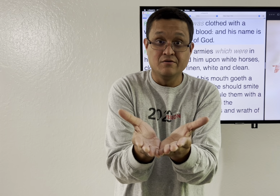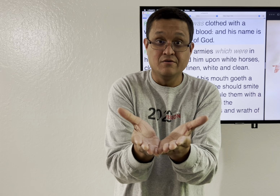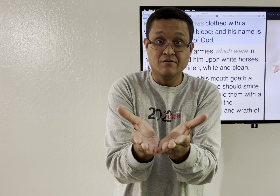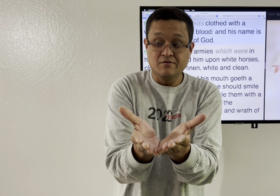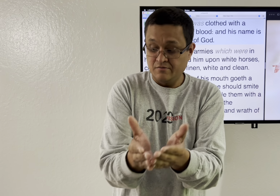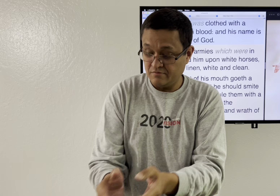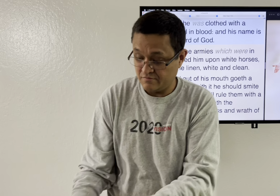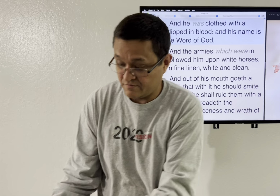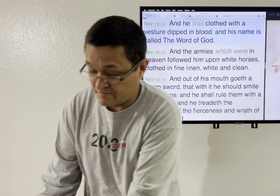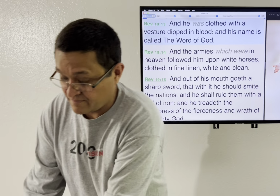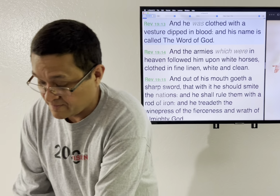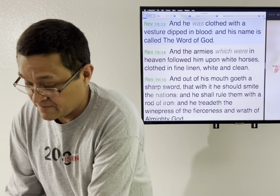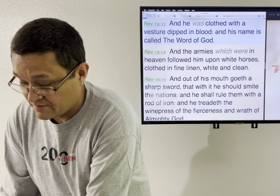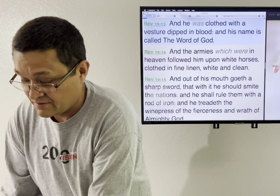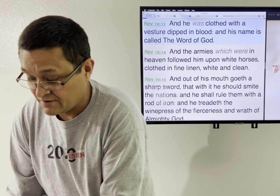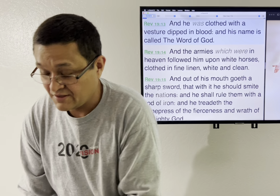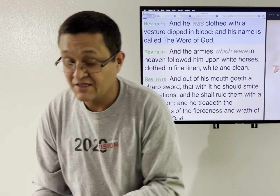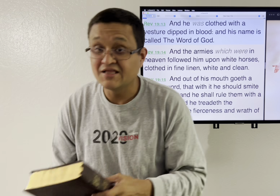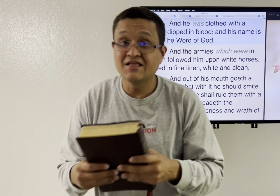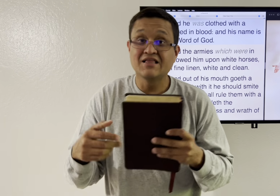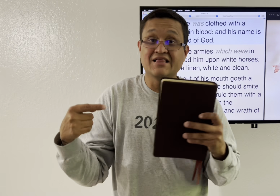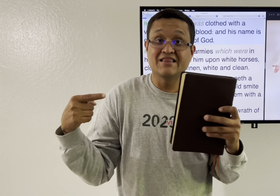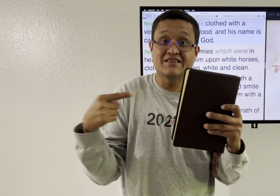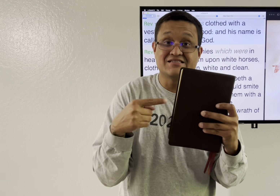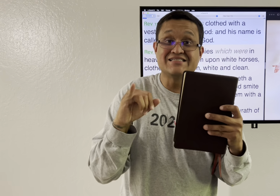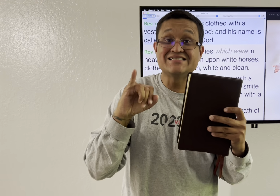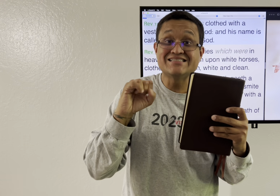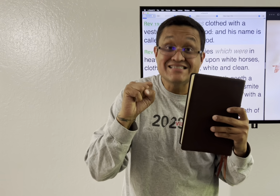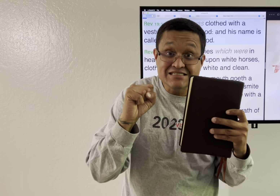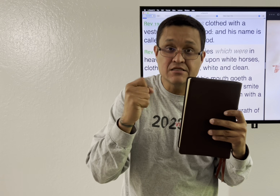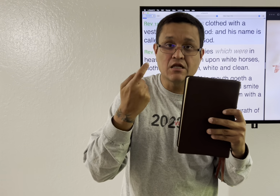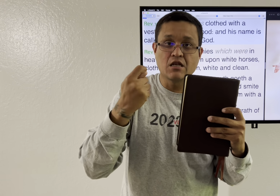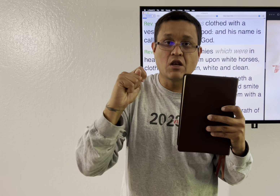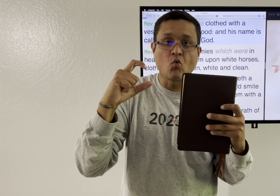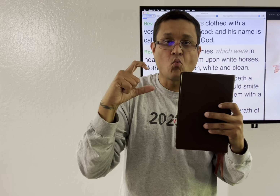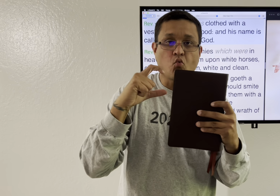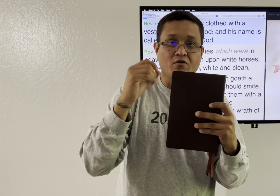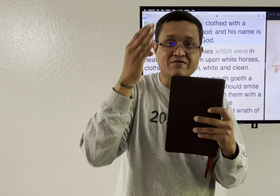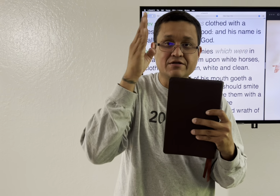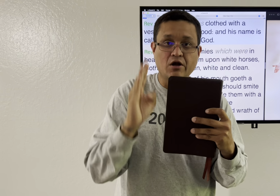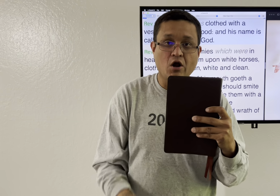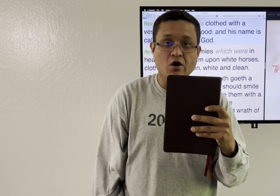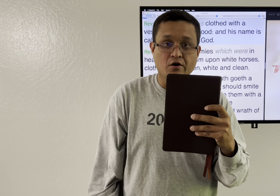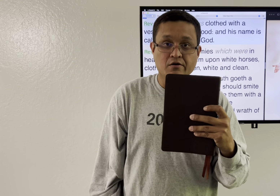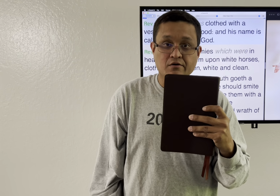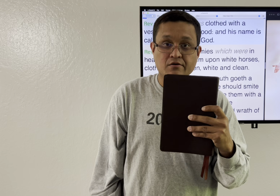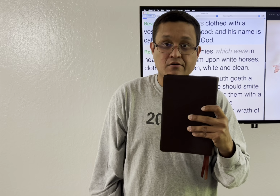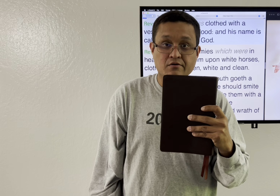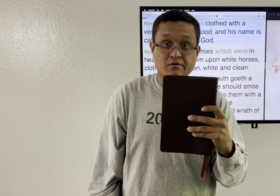is God. So now we have the sign Bible. This is the Word of